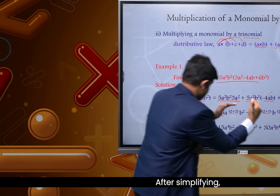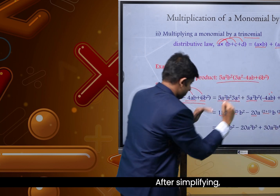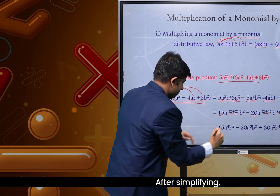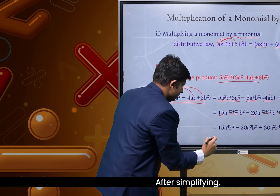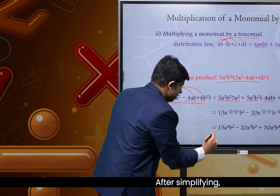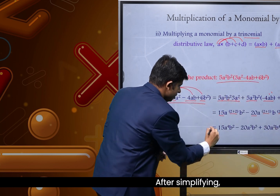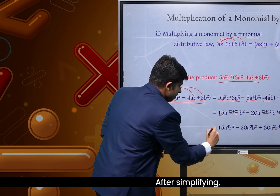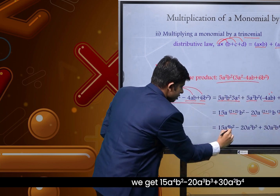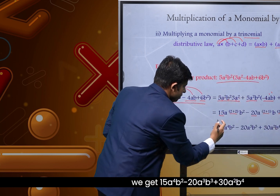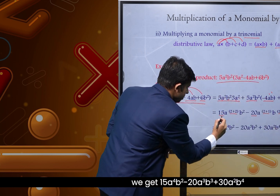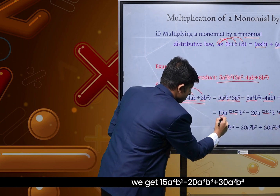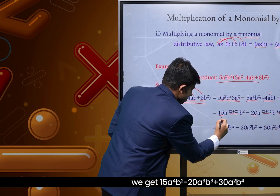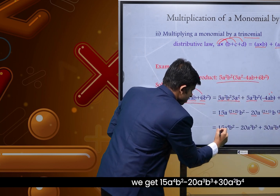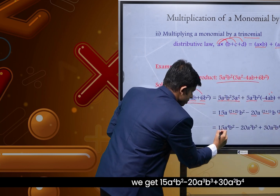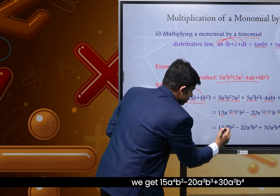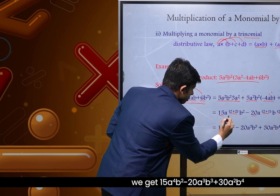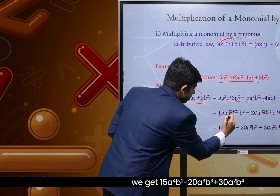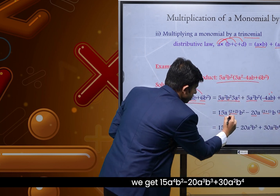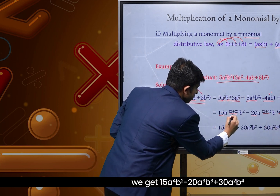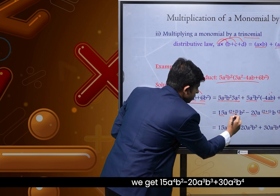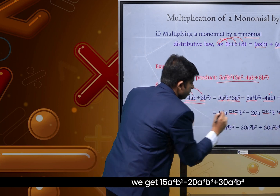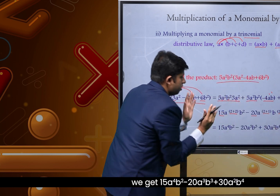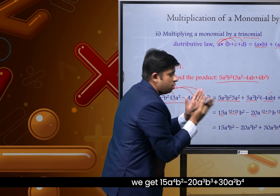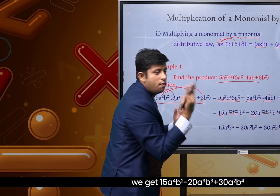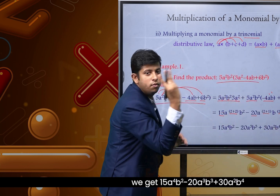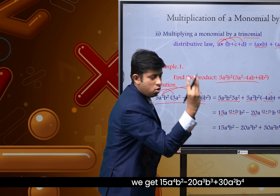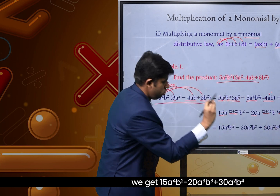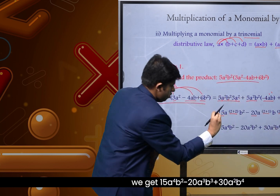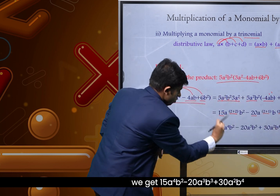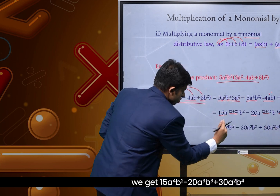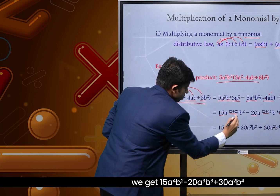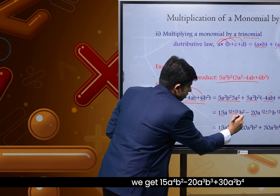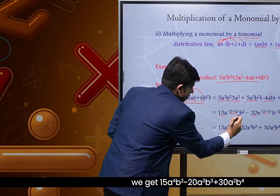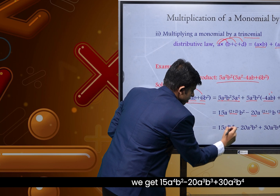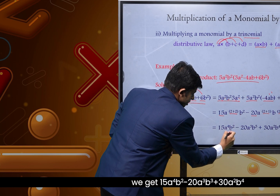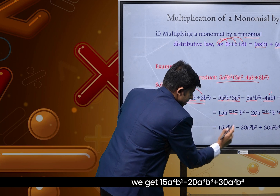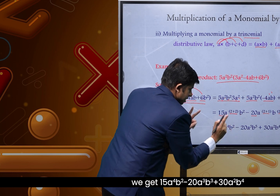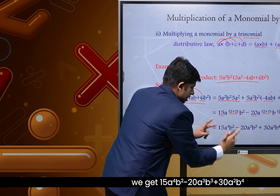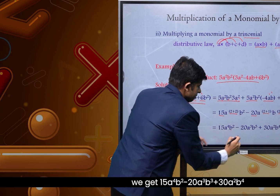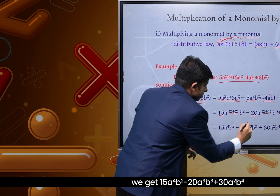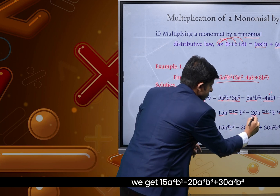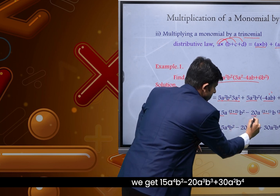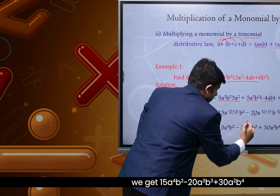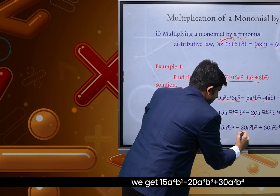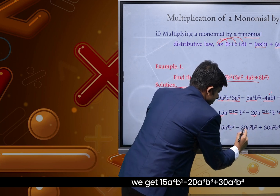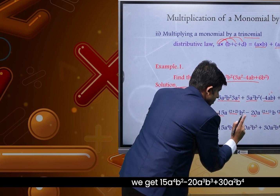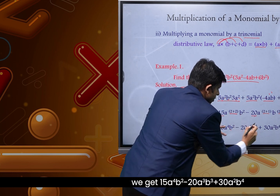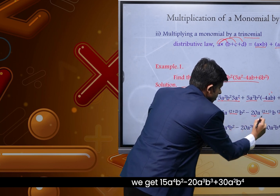After simplifying, we get 15 a to the power of 4 b to the power of 2 minus 20 a to the